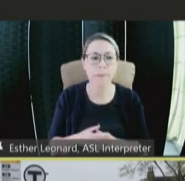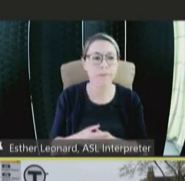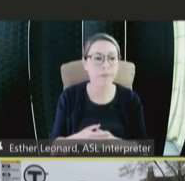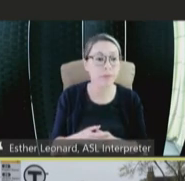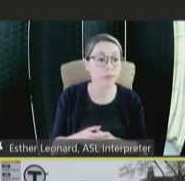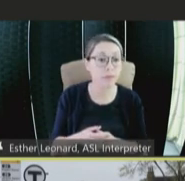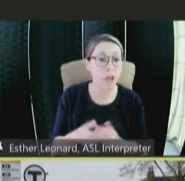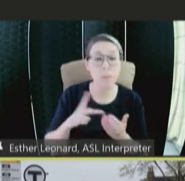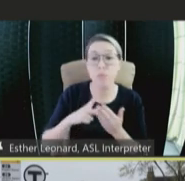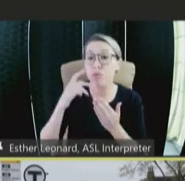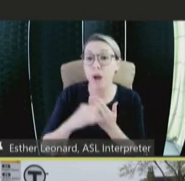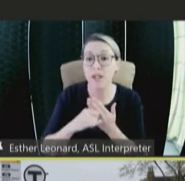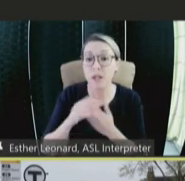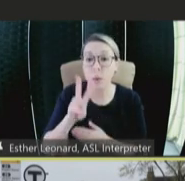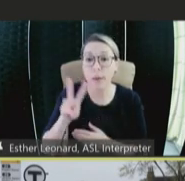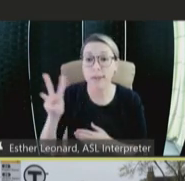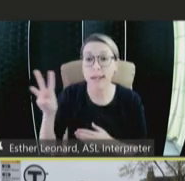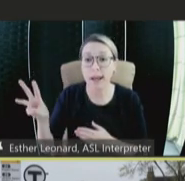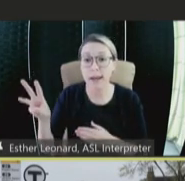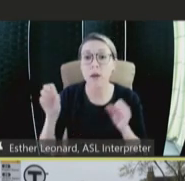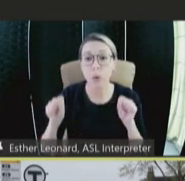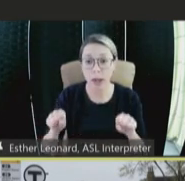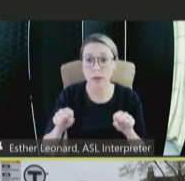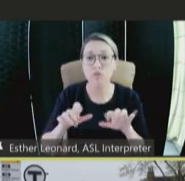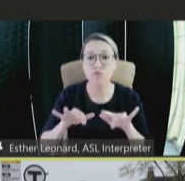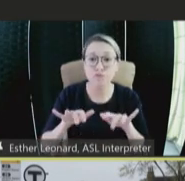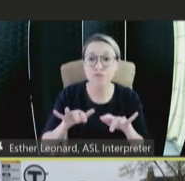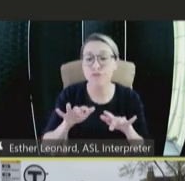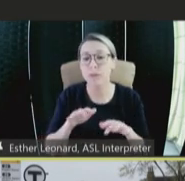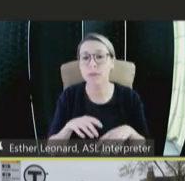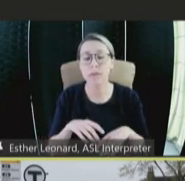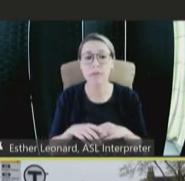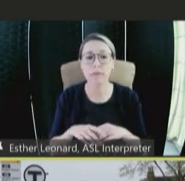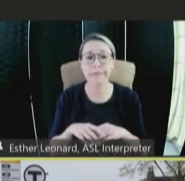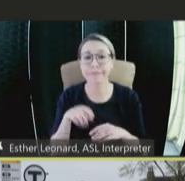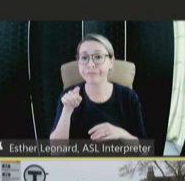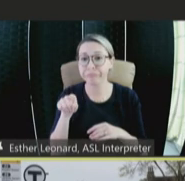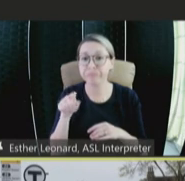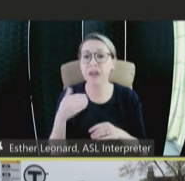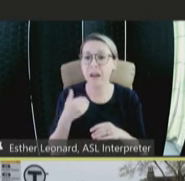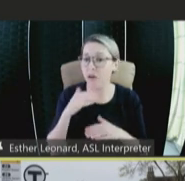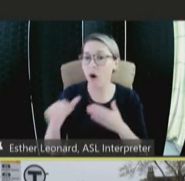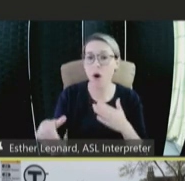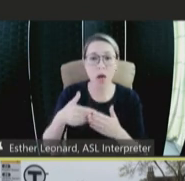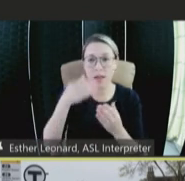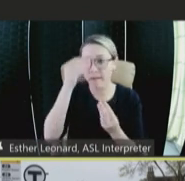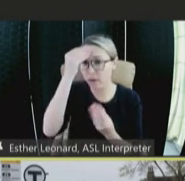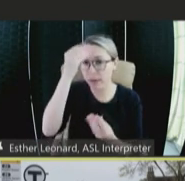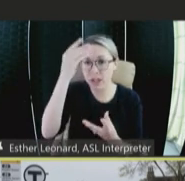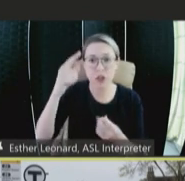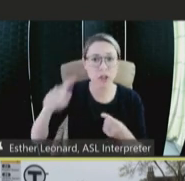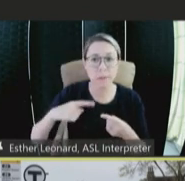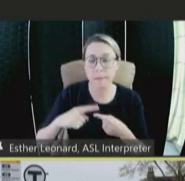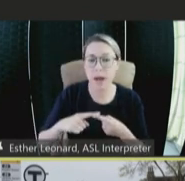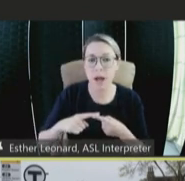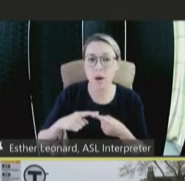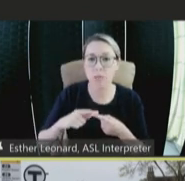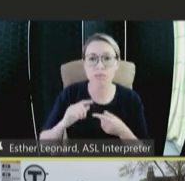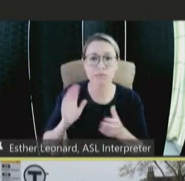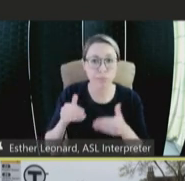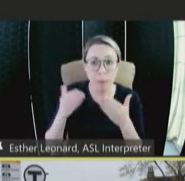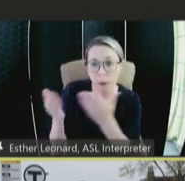There's a project website that you can go to that contains all of the information about the proposed